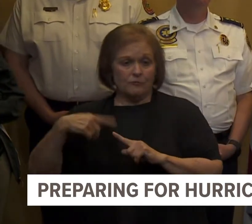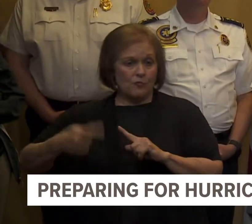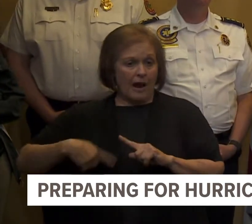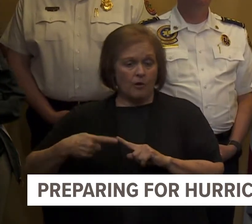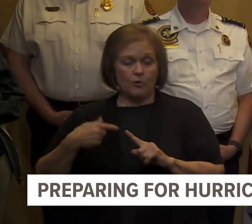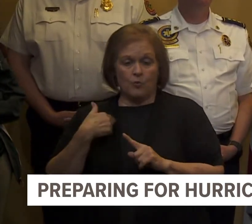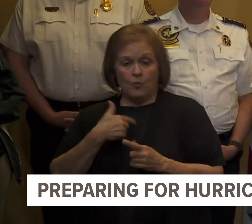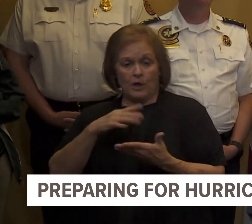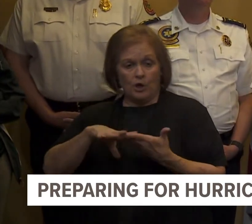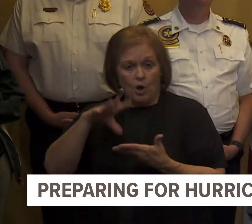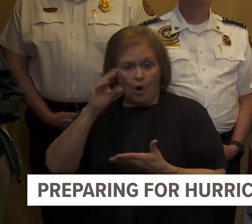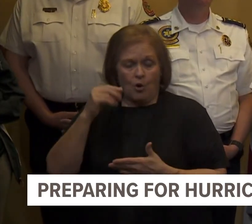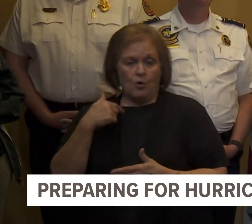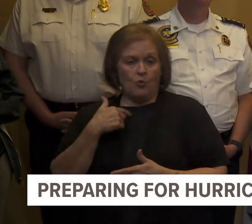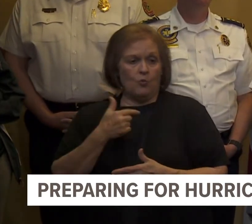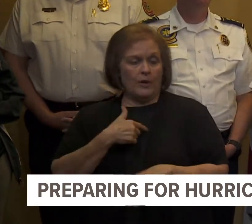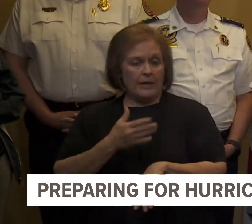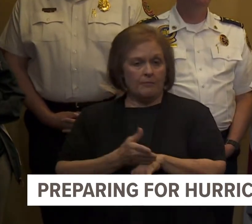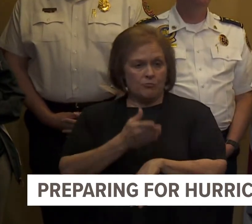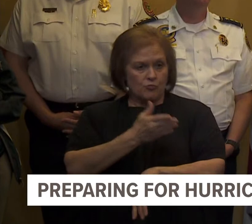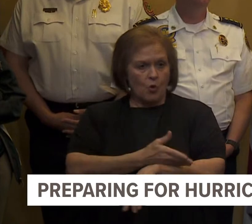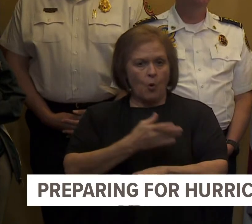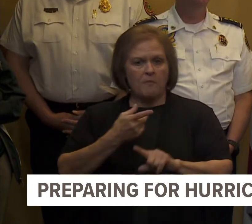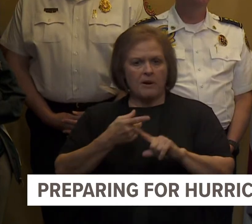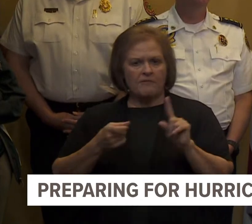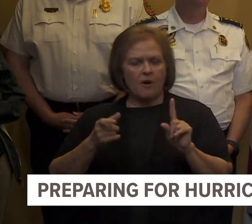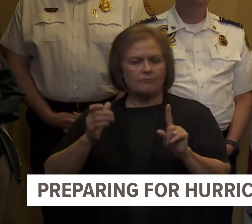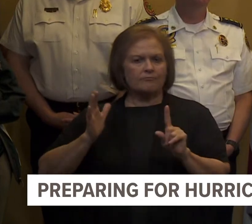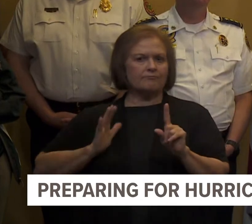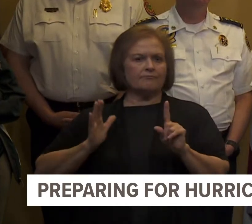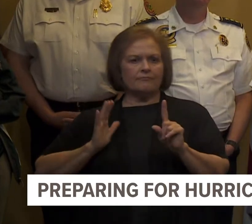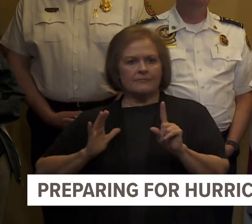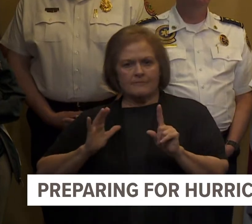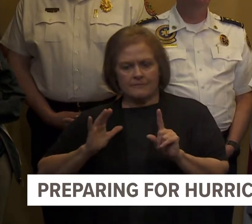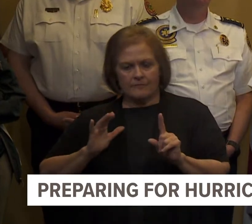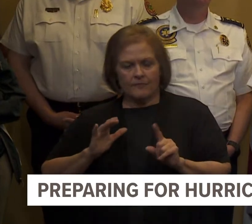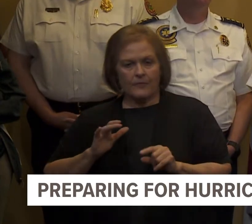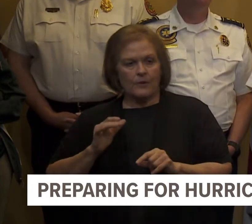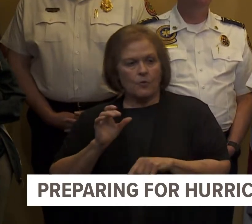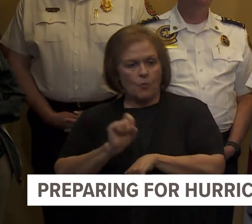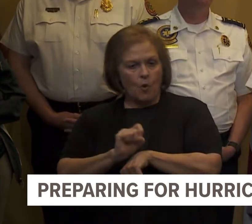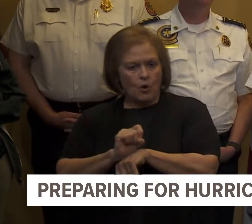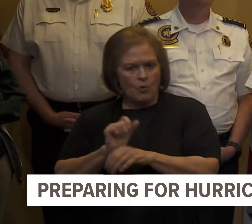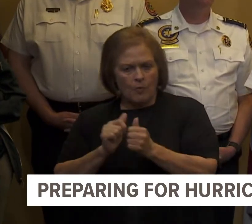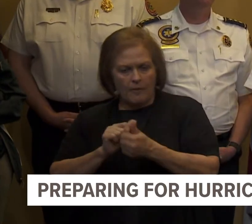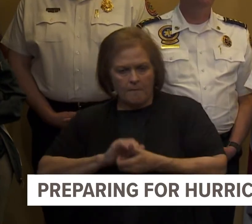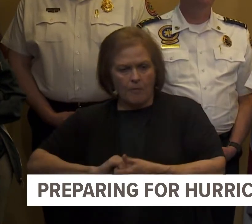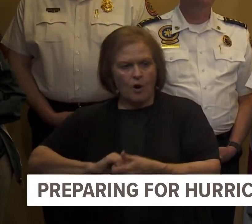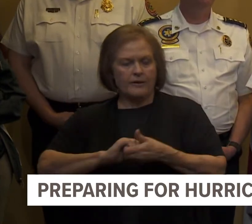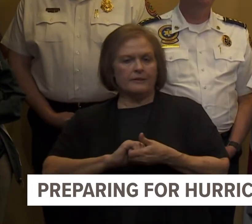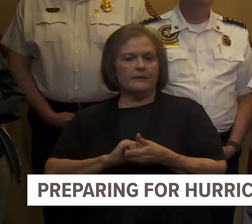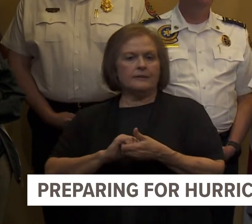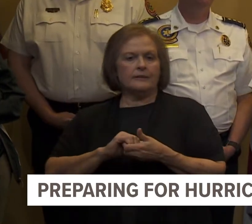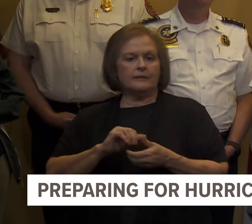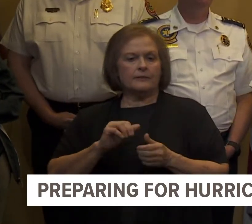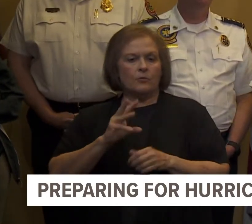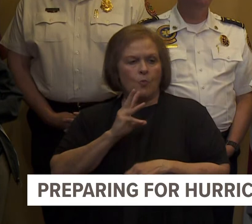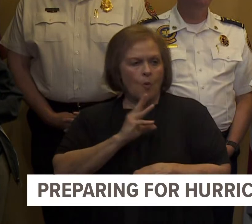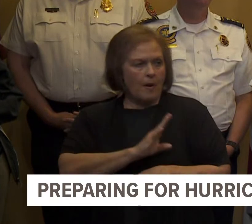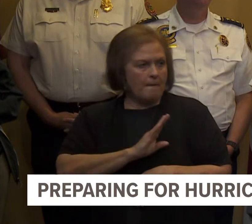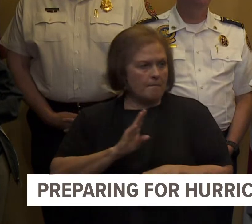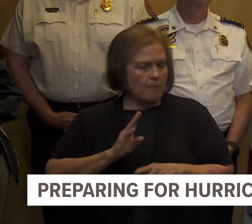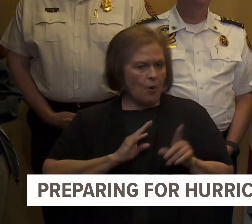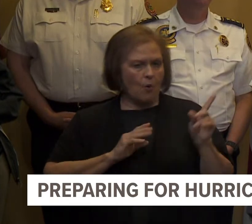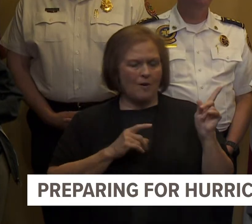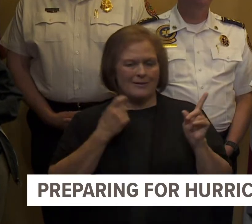we learn and we improve from our previous storm responses. That includes working with our partners, such as Sewage and Water Board, as